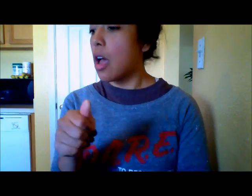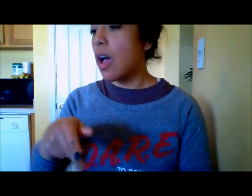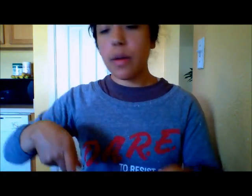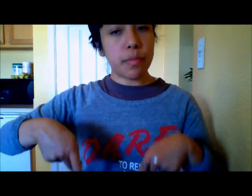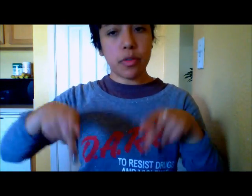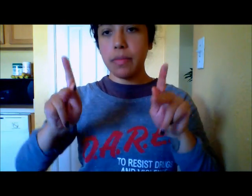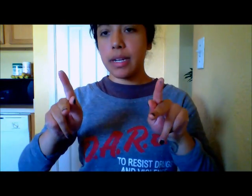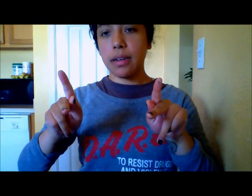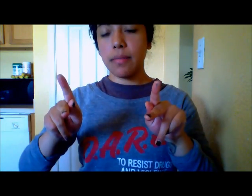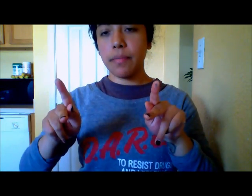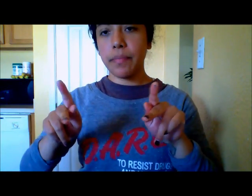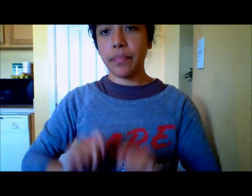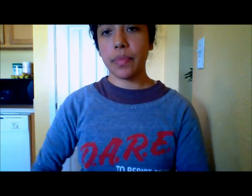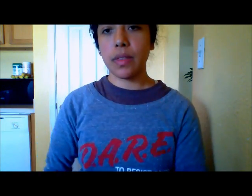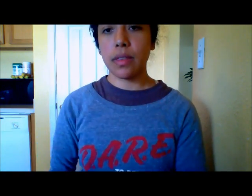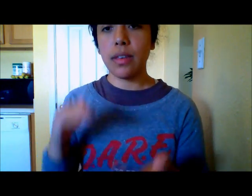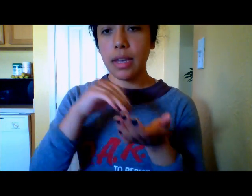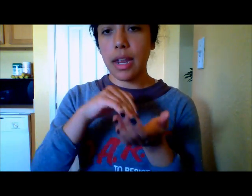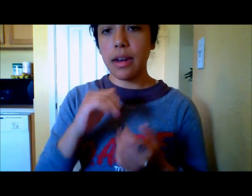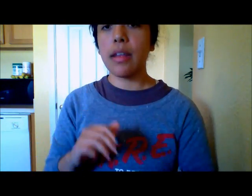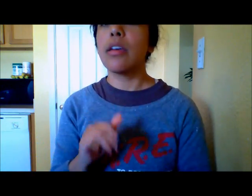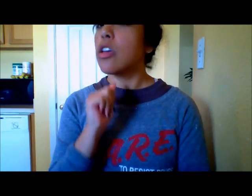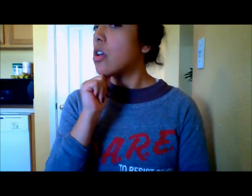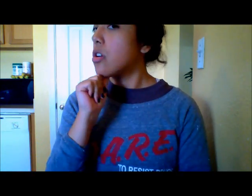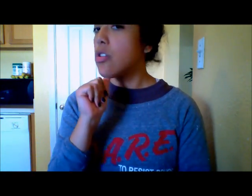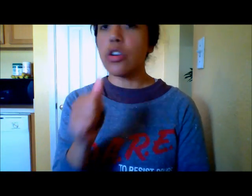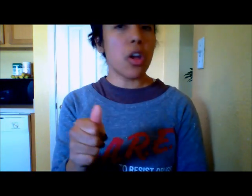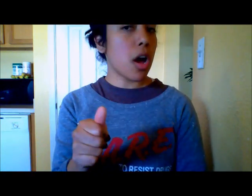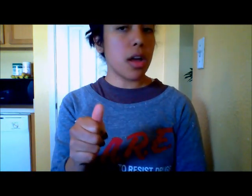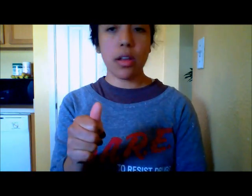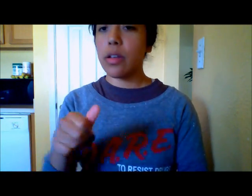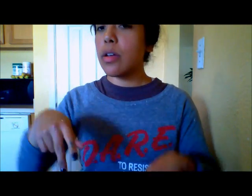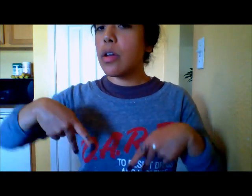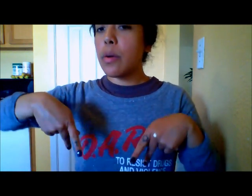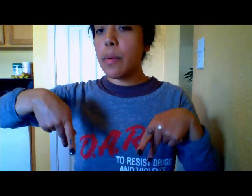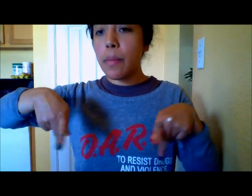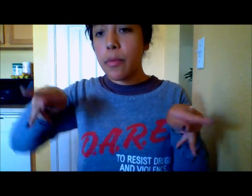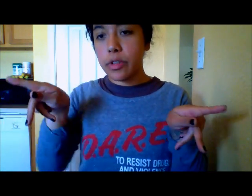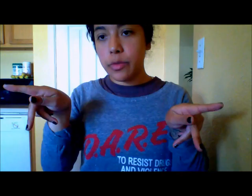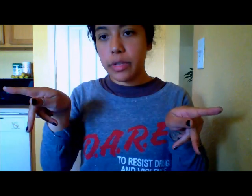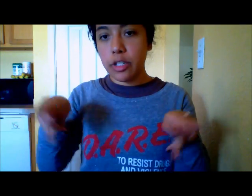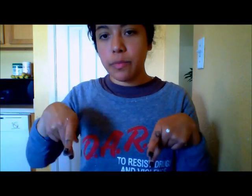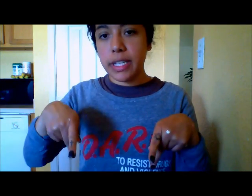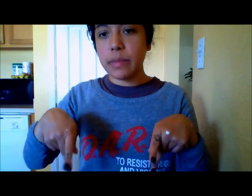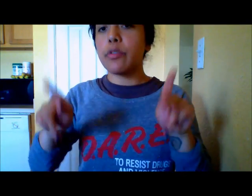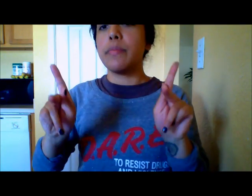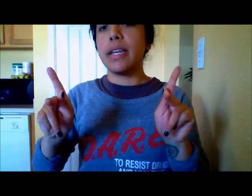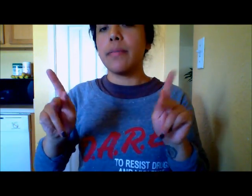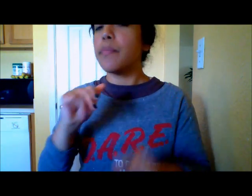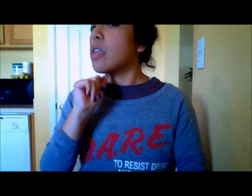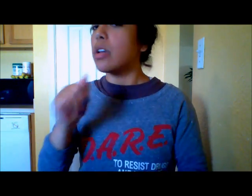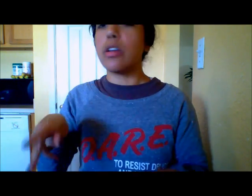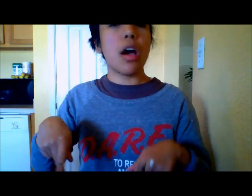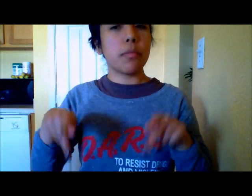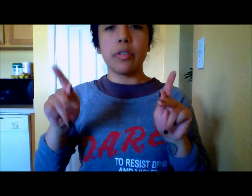not permitted. Again, not with two P's, permitted, not